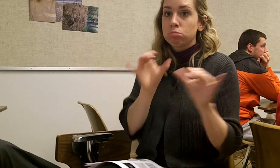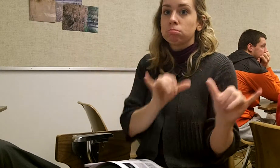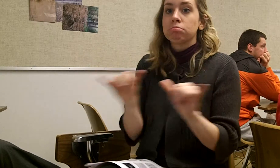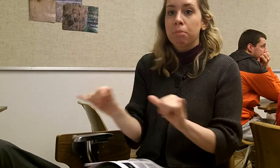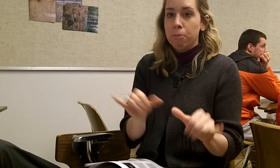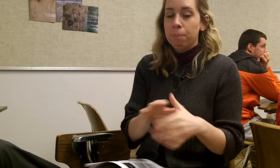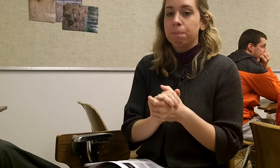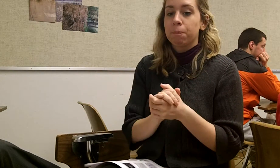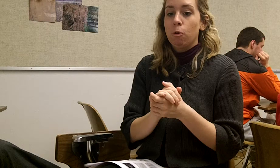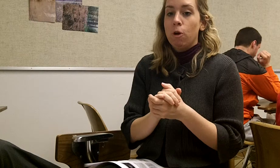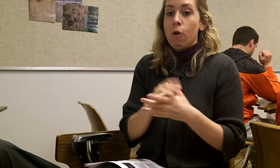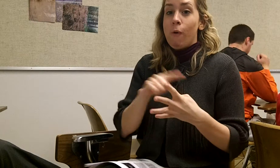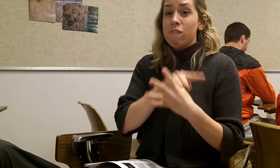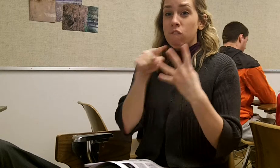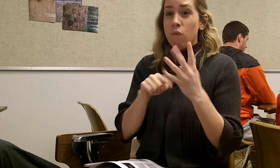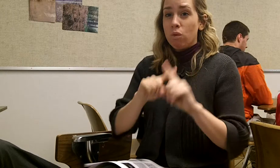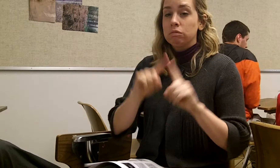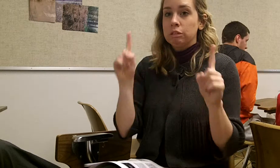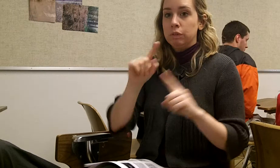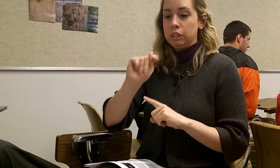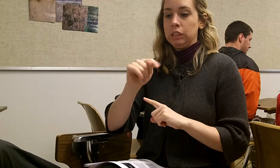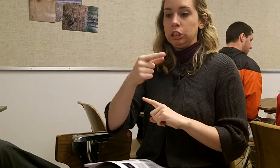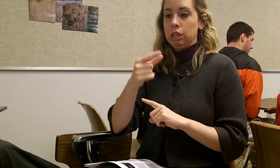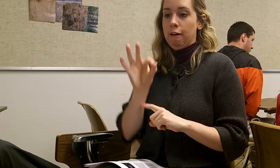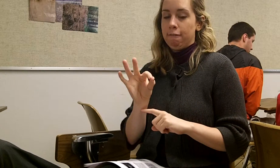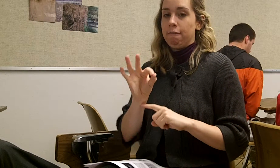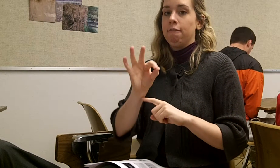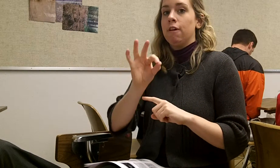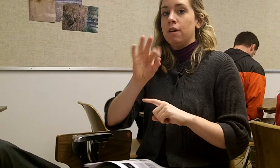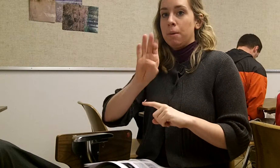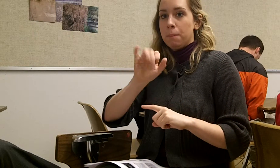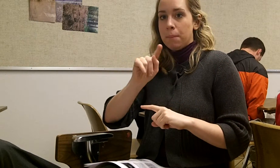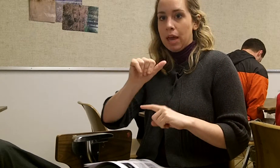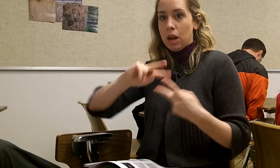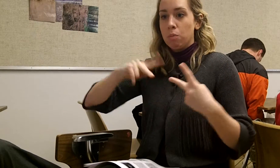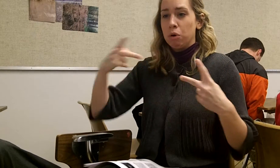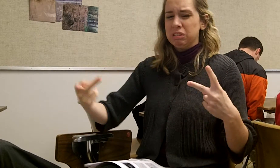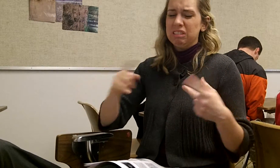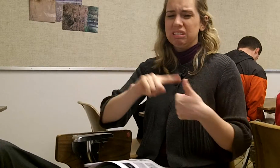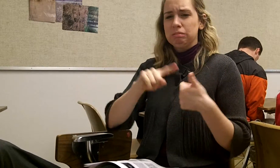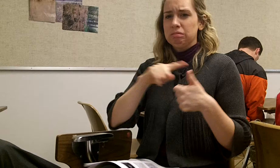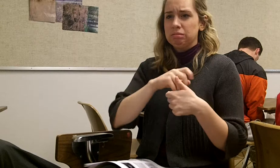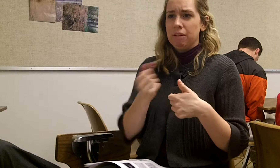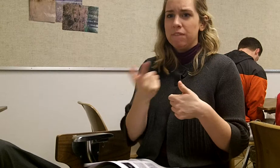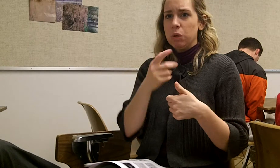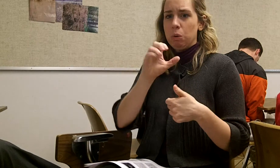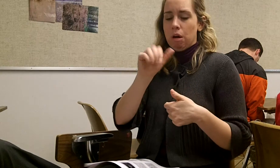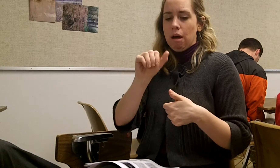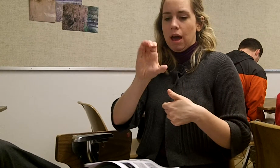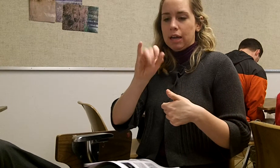different TGF-beta proteins. There's a couple of ones called activins, which we're actually not talking about. And then there